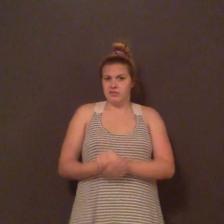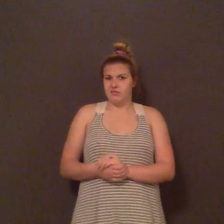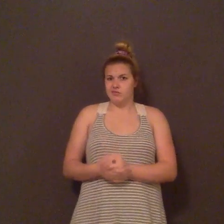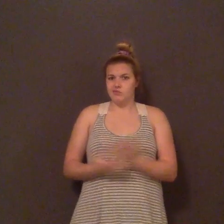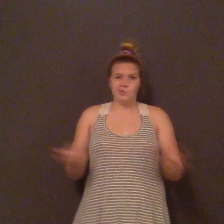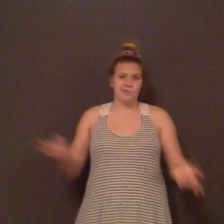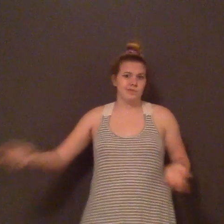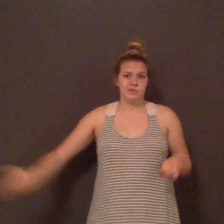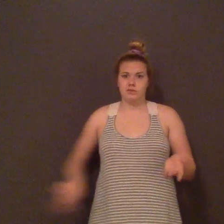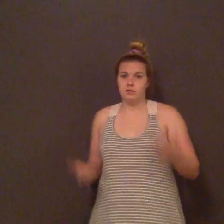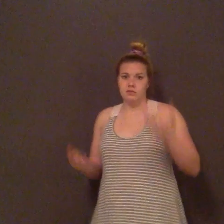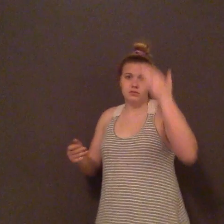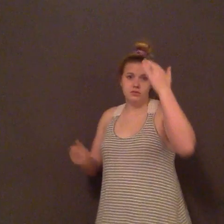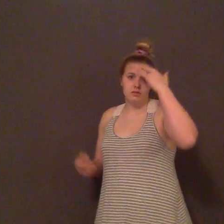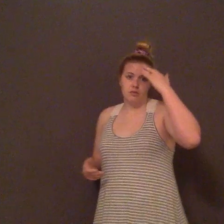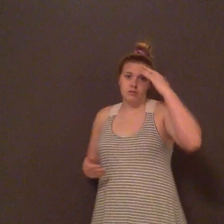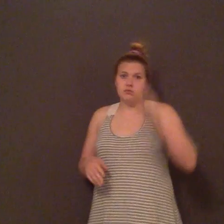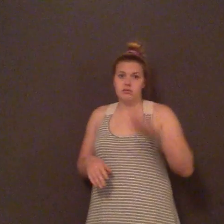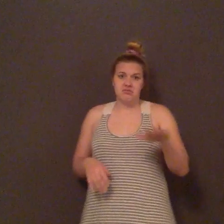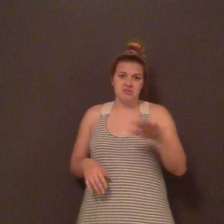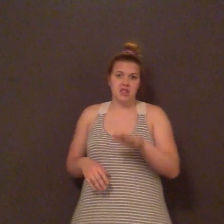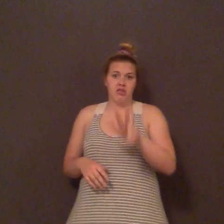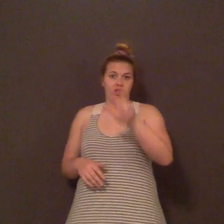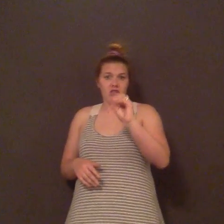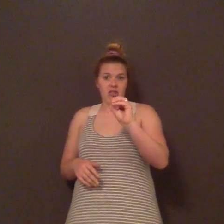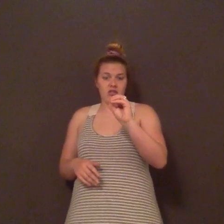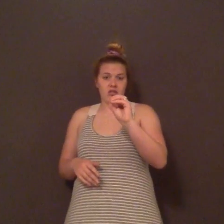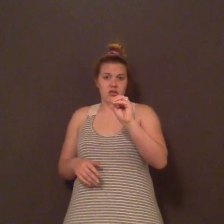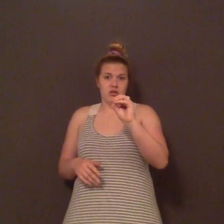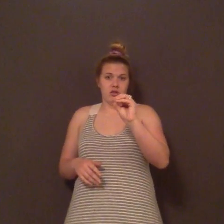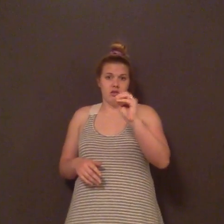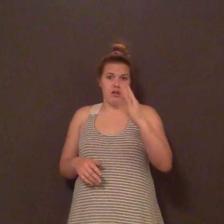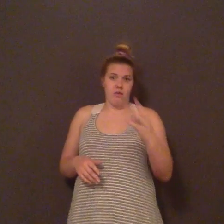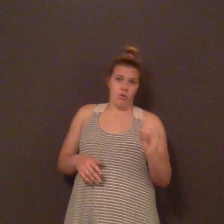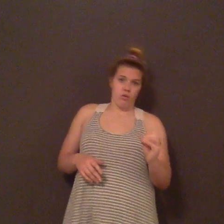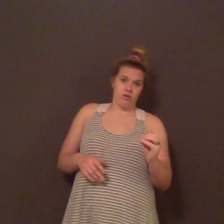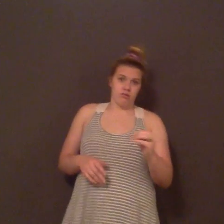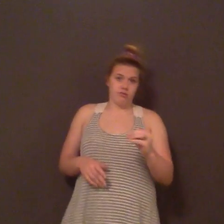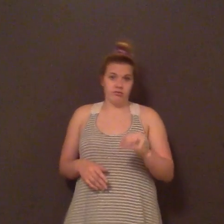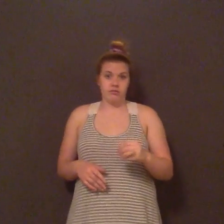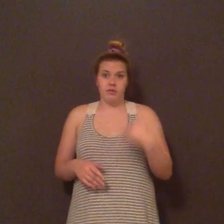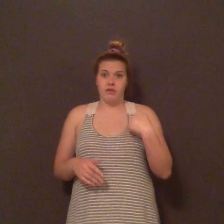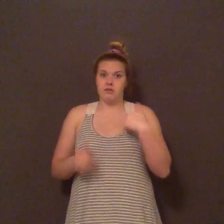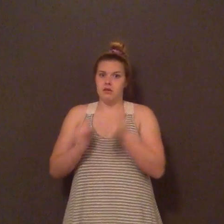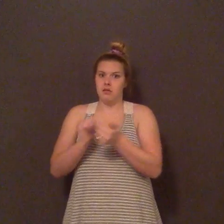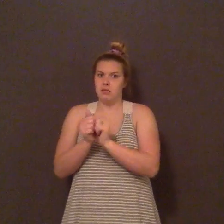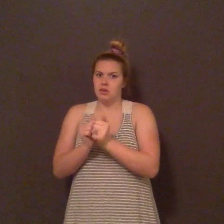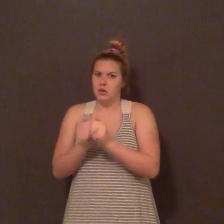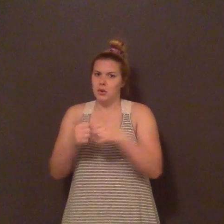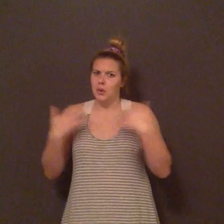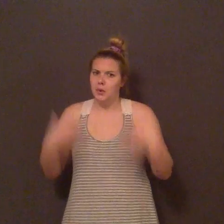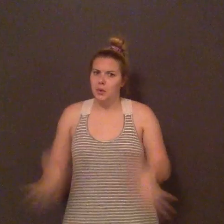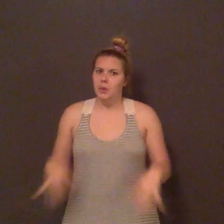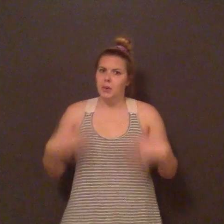sir. 30th, maybe? Could be. Well, then I guess you got a lot of competition ahead of you. Yeah, I guess